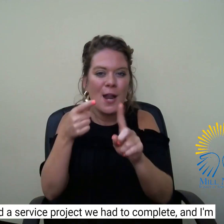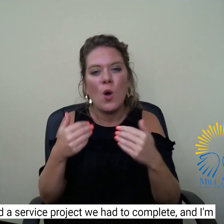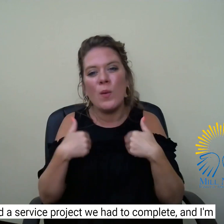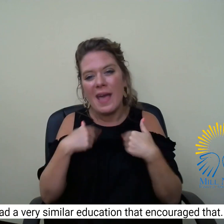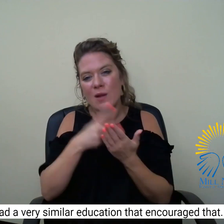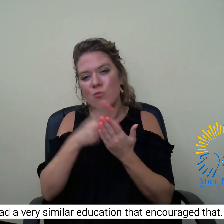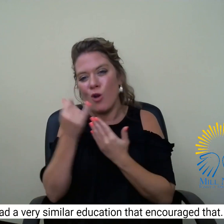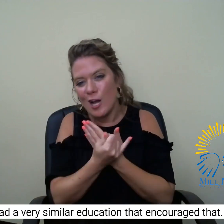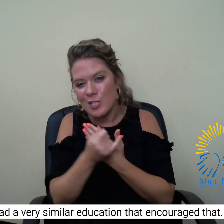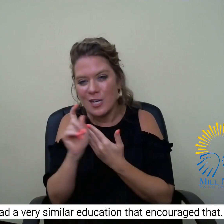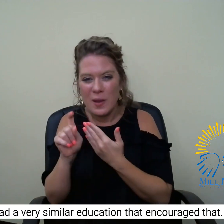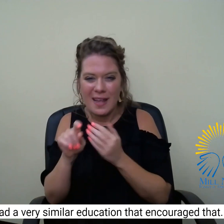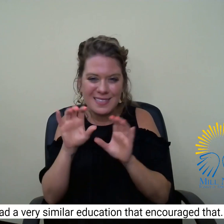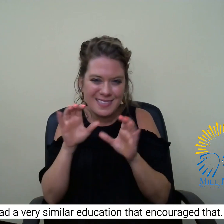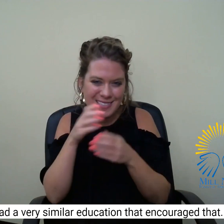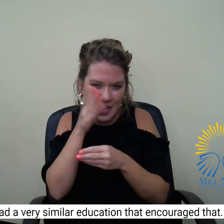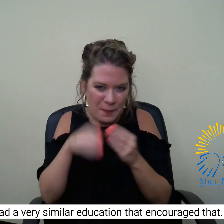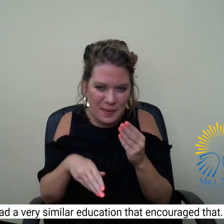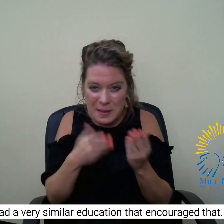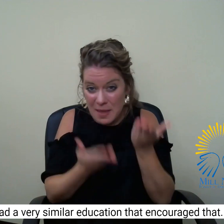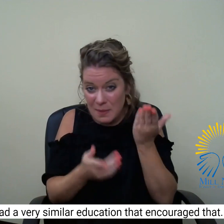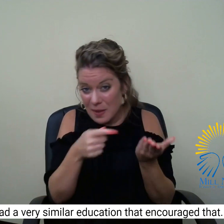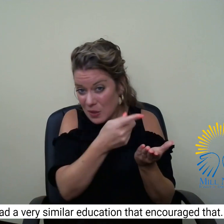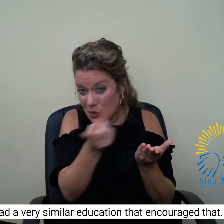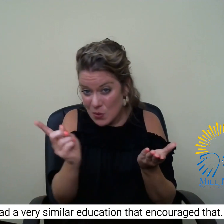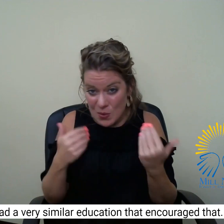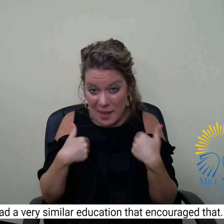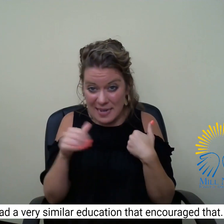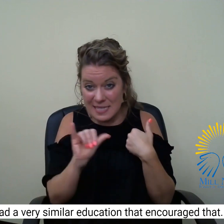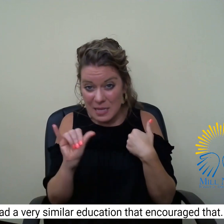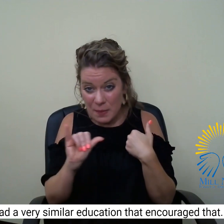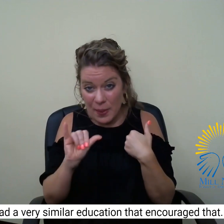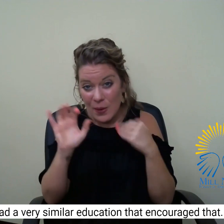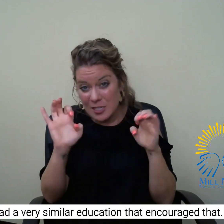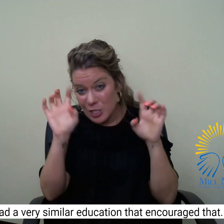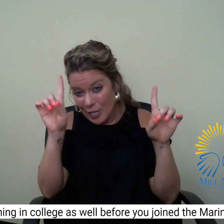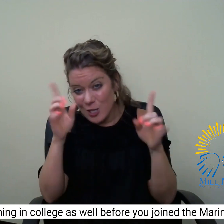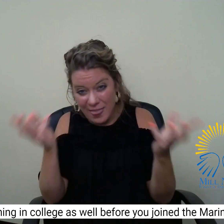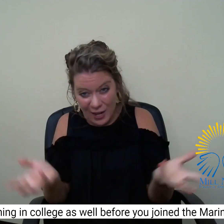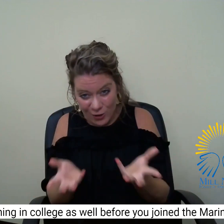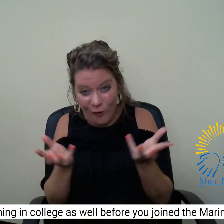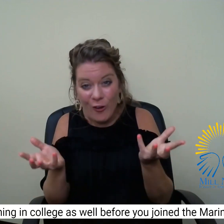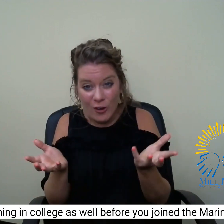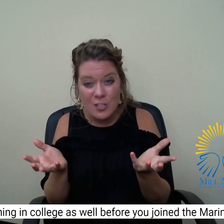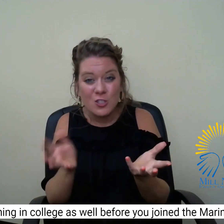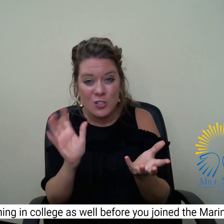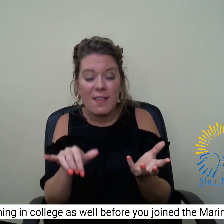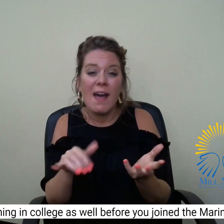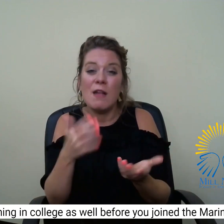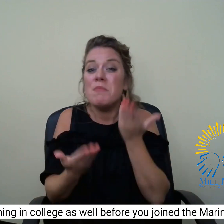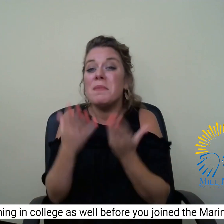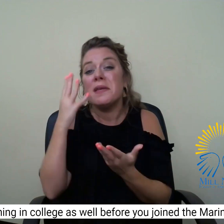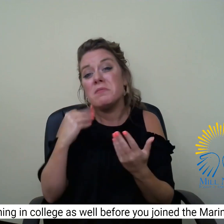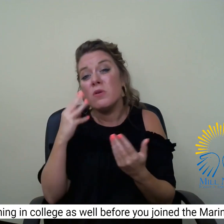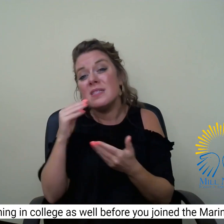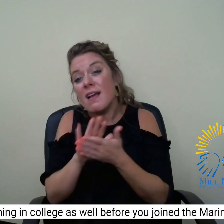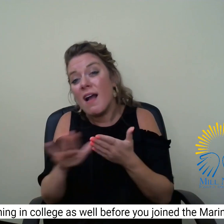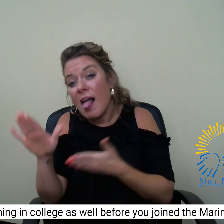I'm sure you probably had a very similar education that encouraged that. I'm sure you did something in college as well before you joined the